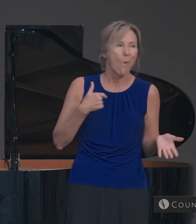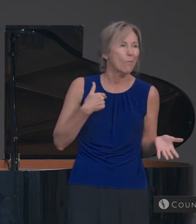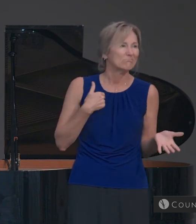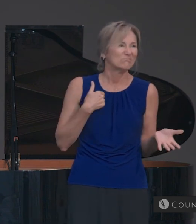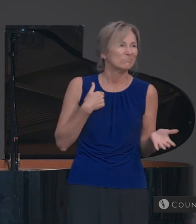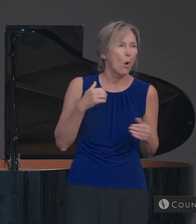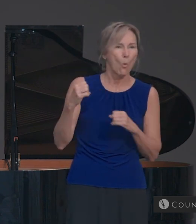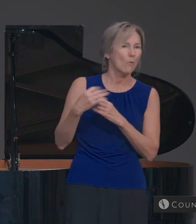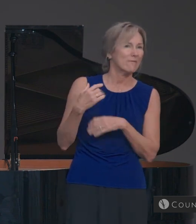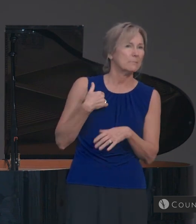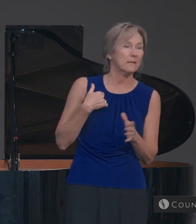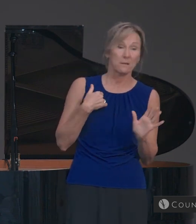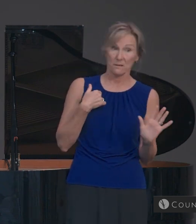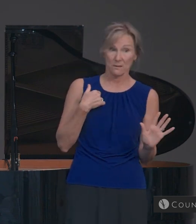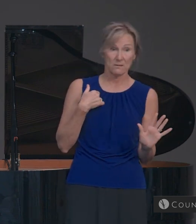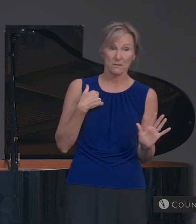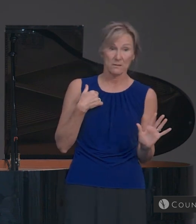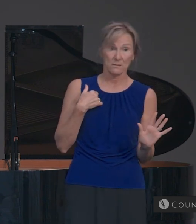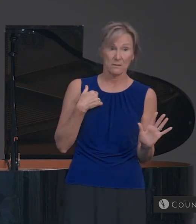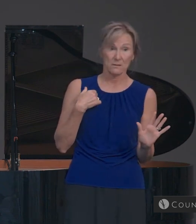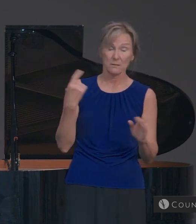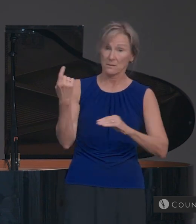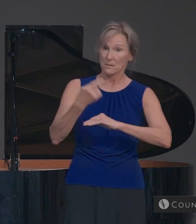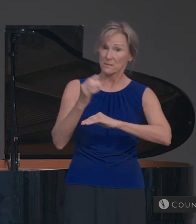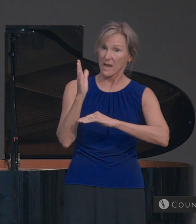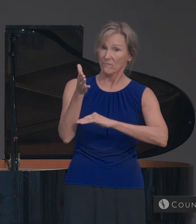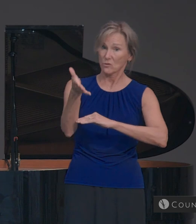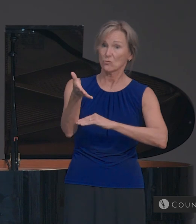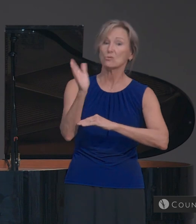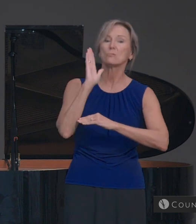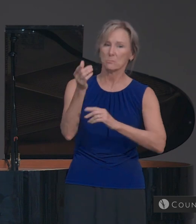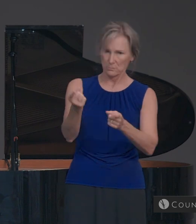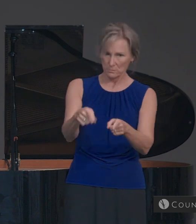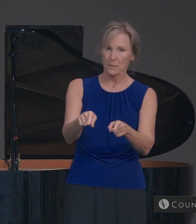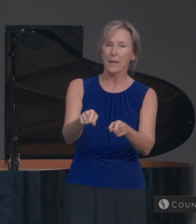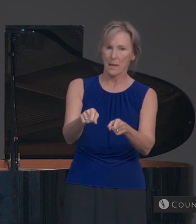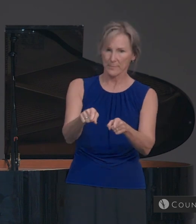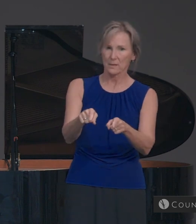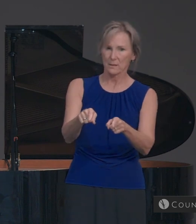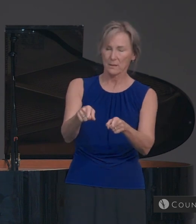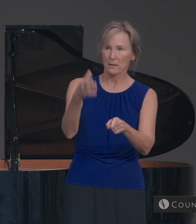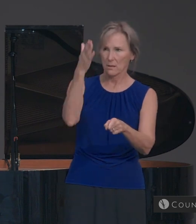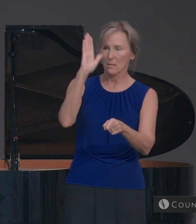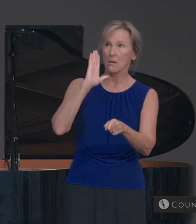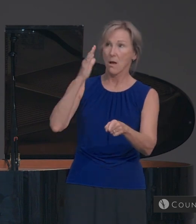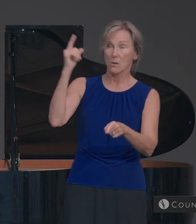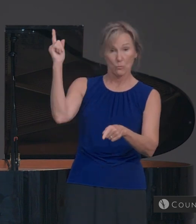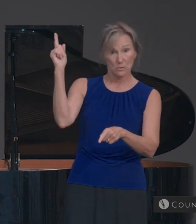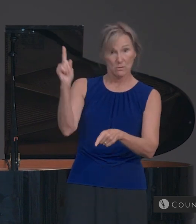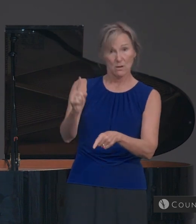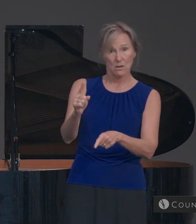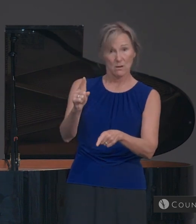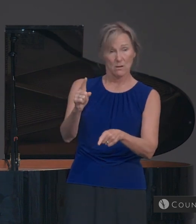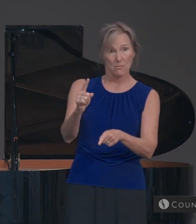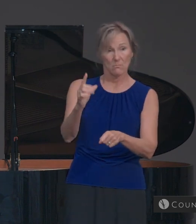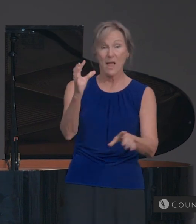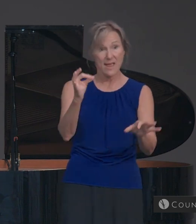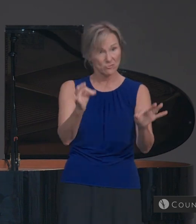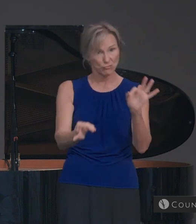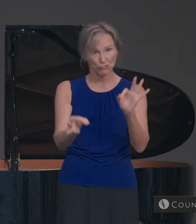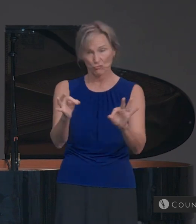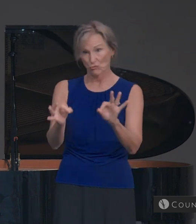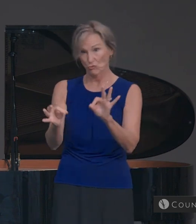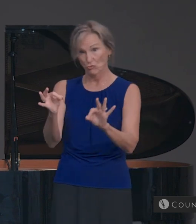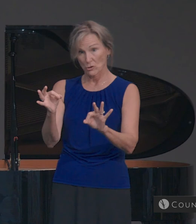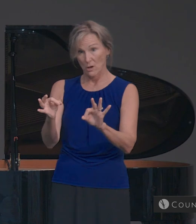you. There'll be a day. There'll be a day when God comes and God judges,